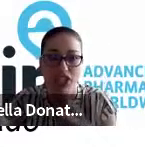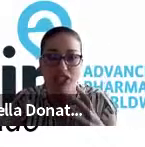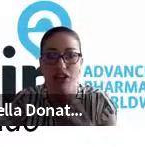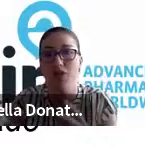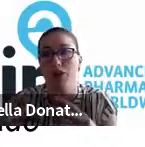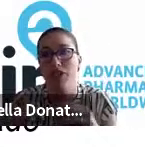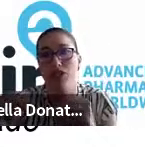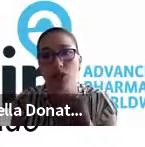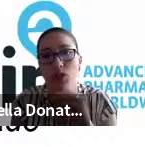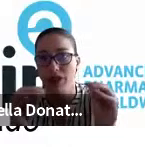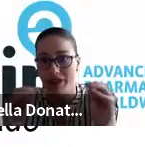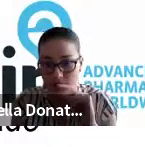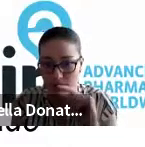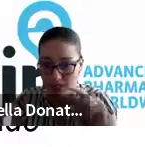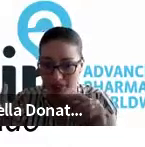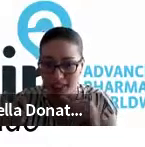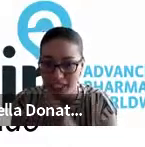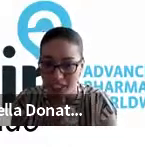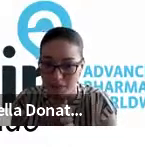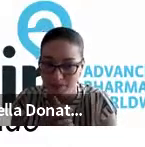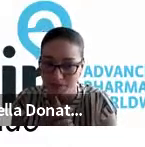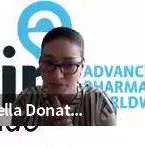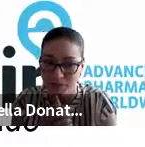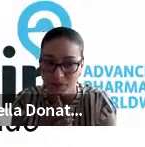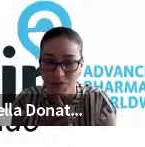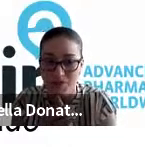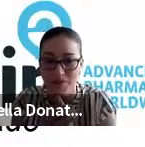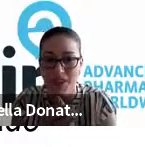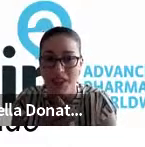should change according to their specific needs.